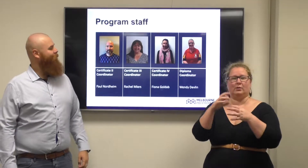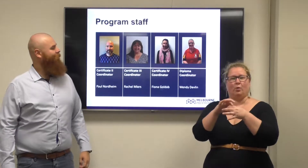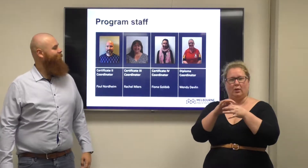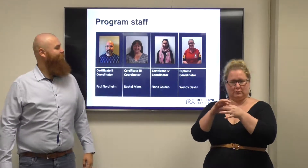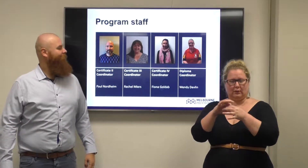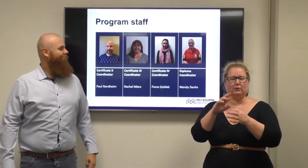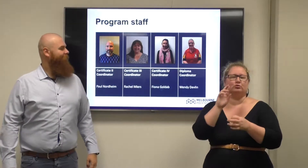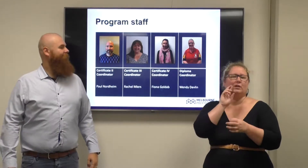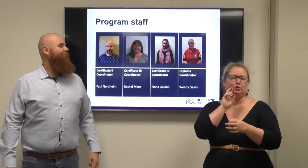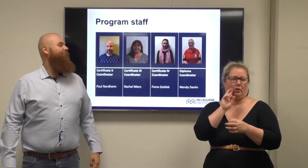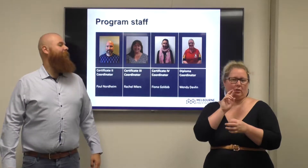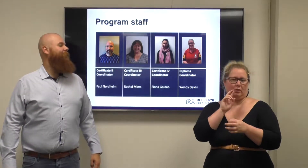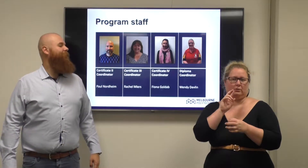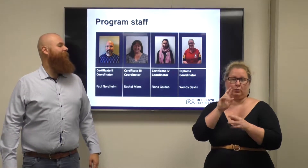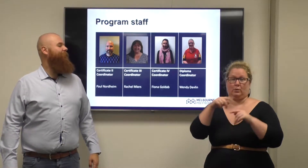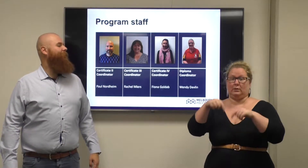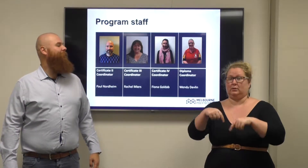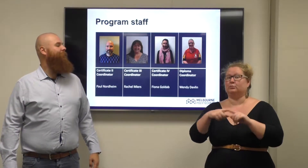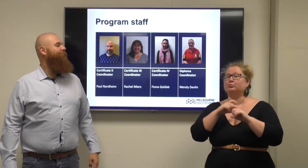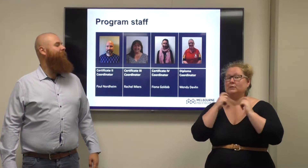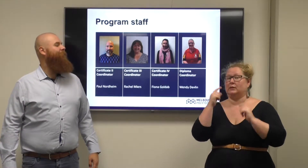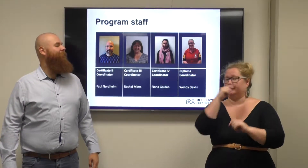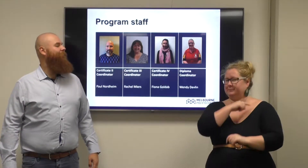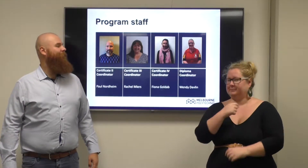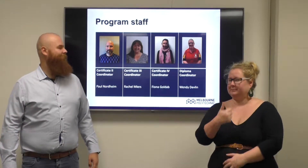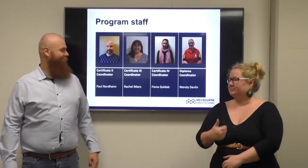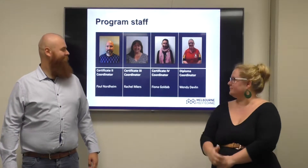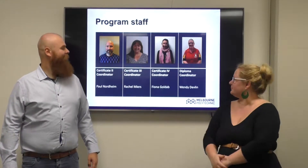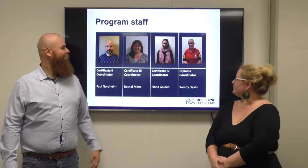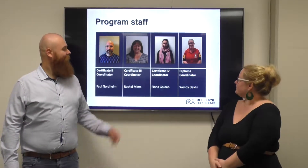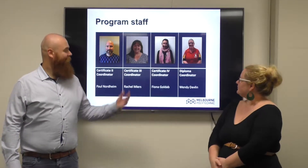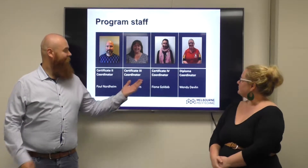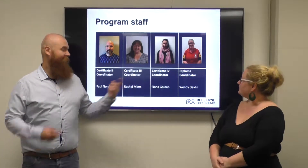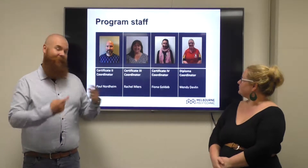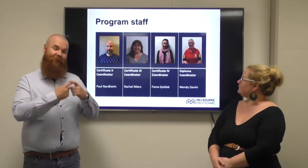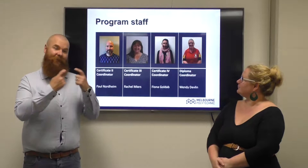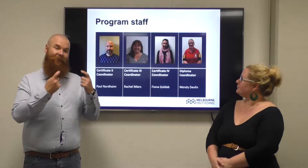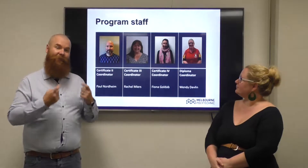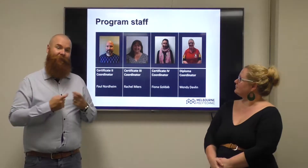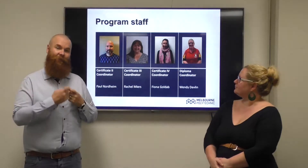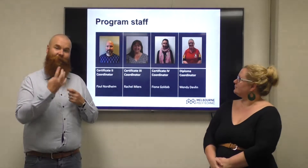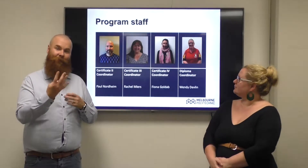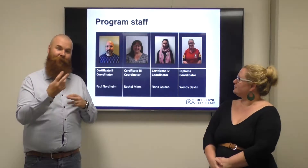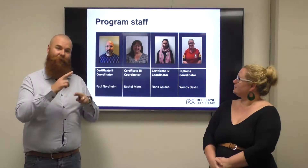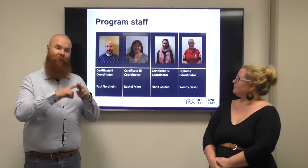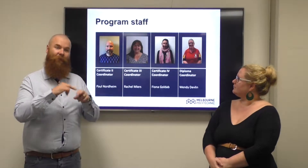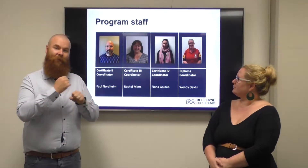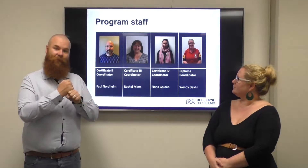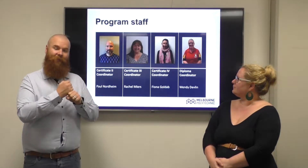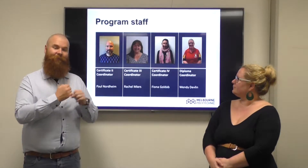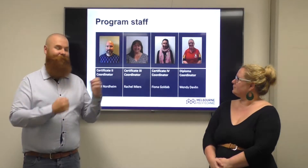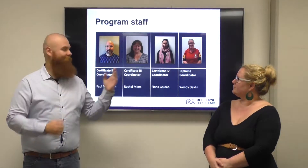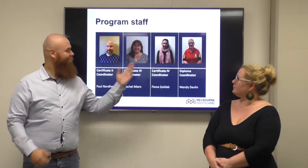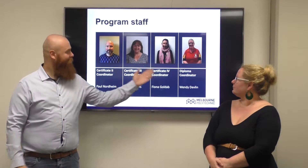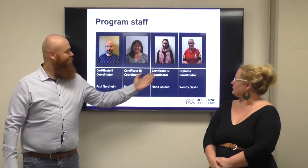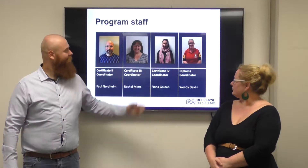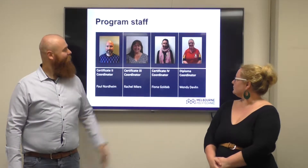Certificate 3 coordinator is Rachel, here in Paran and Preston. And the Certificate 4 coordinator